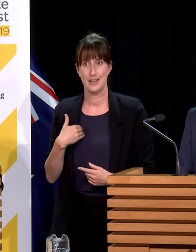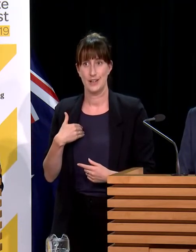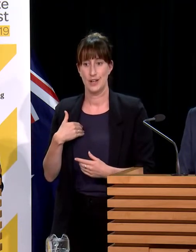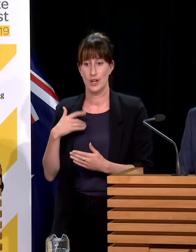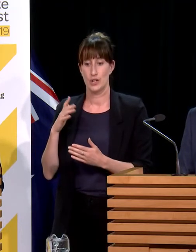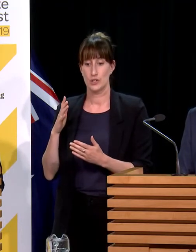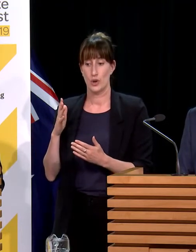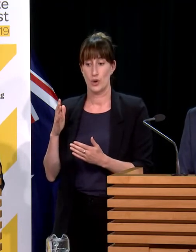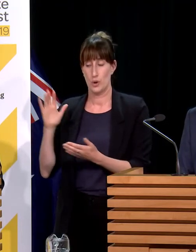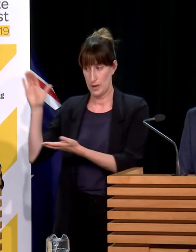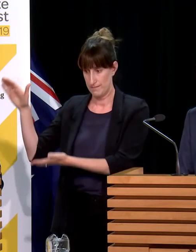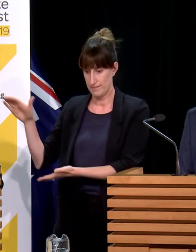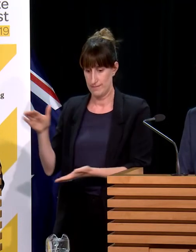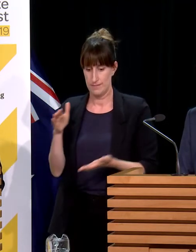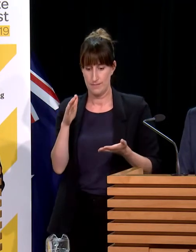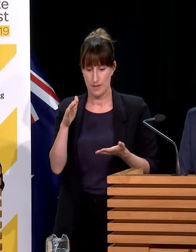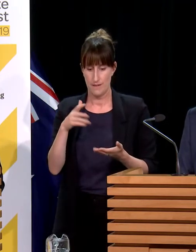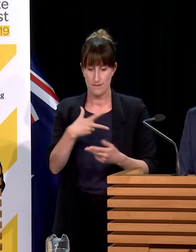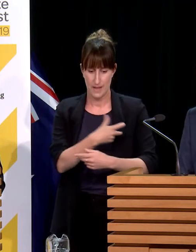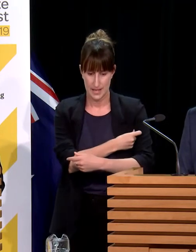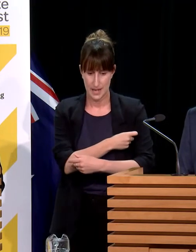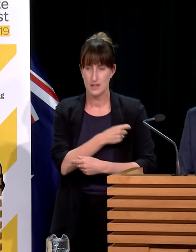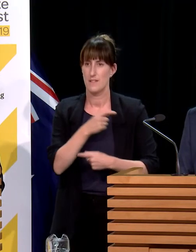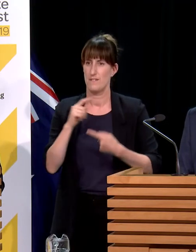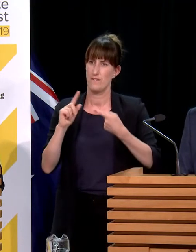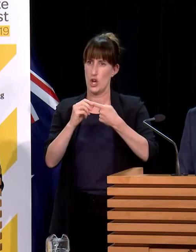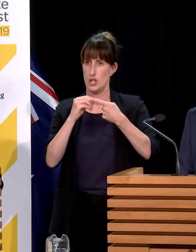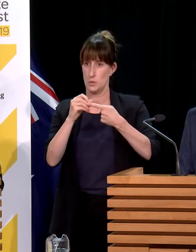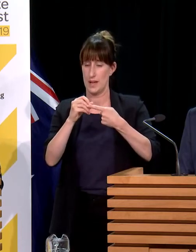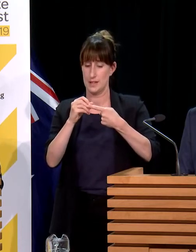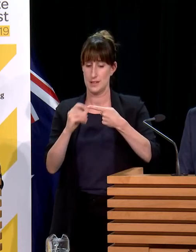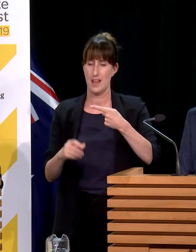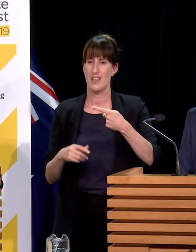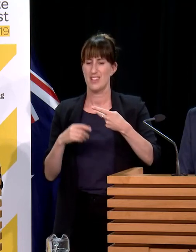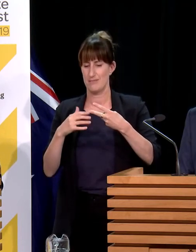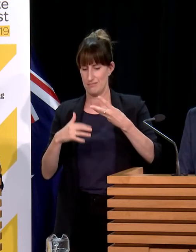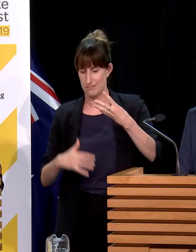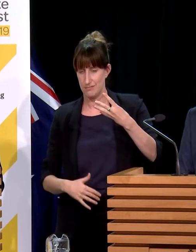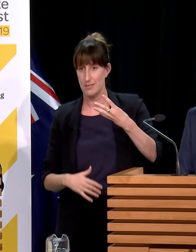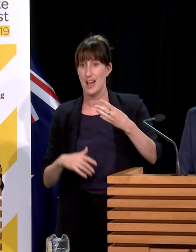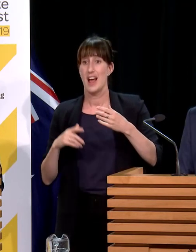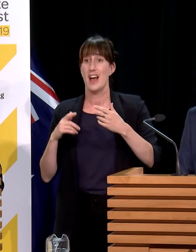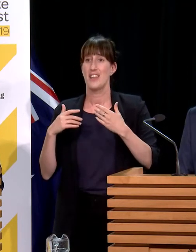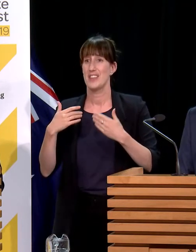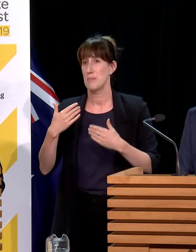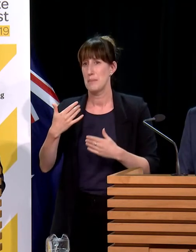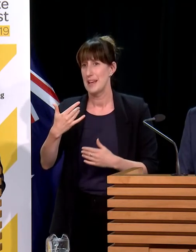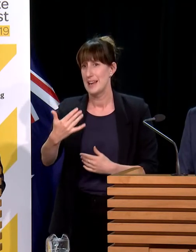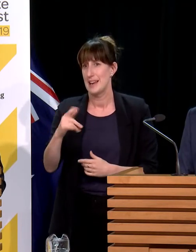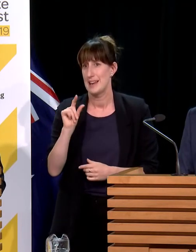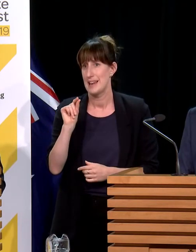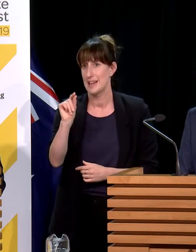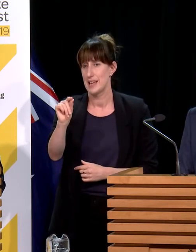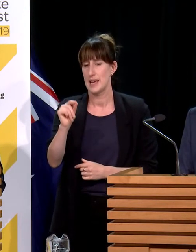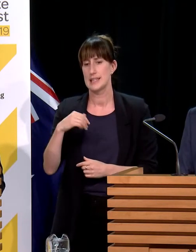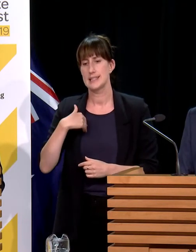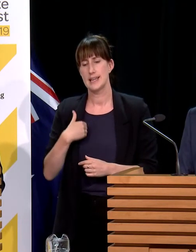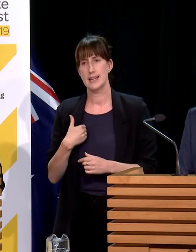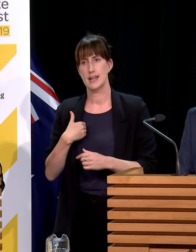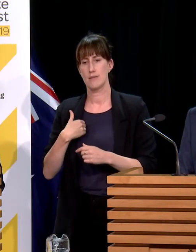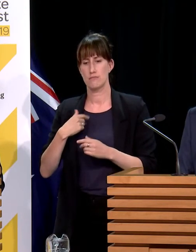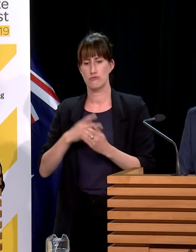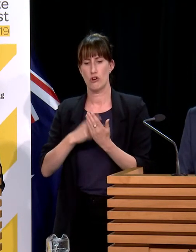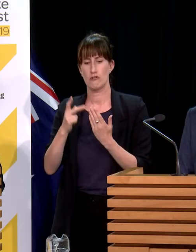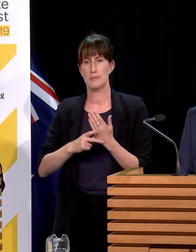first wave of vaccinations, we're likely to need a maintenance, vaccine maintenance program where we will be